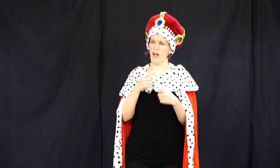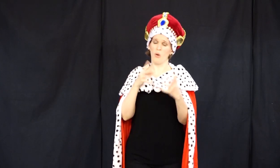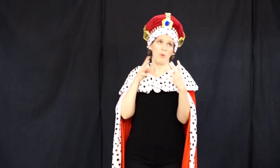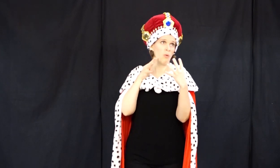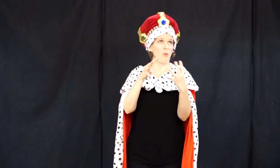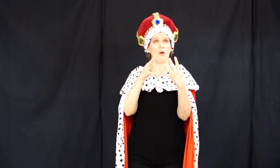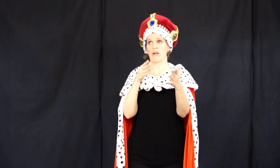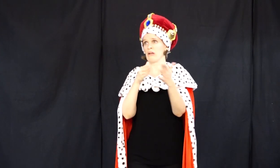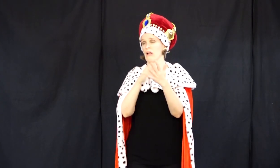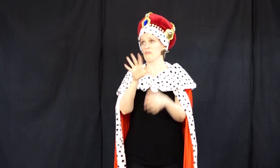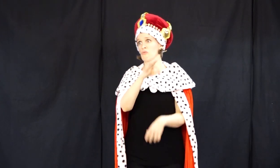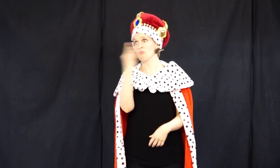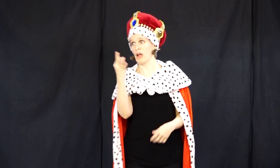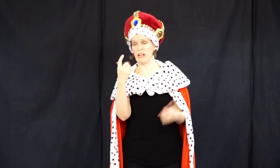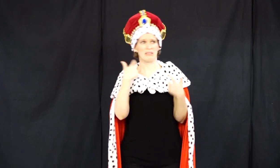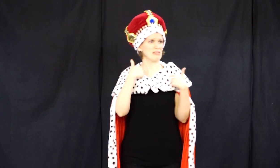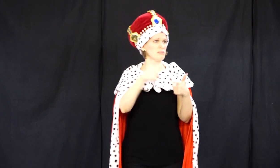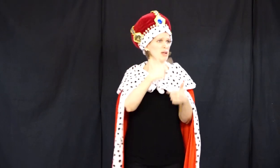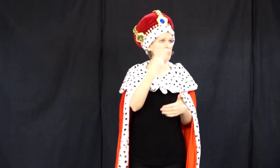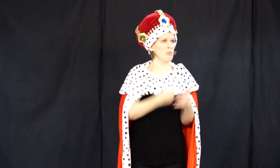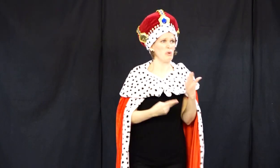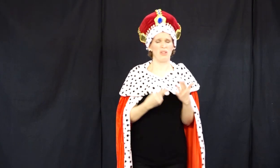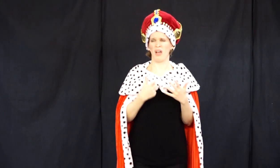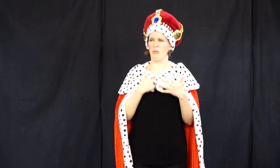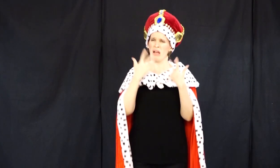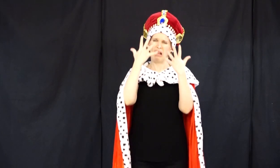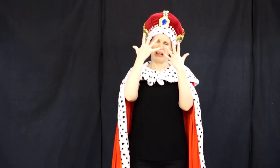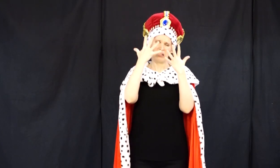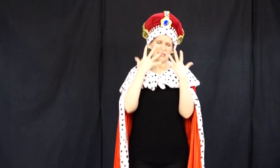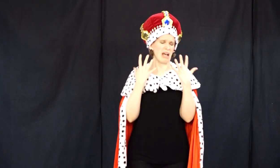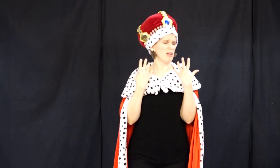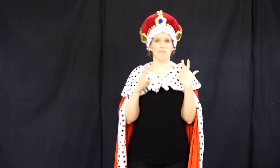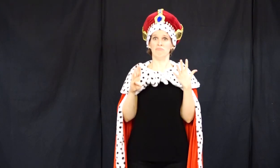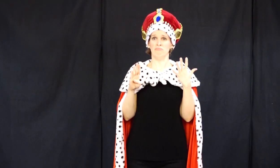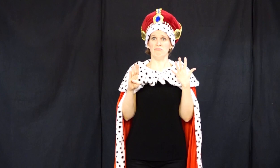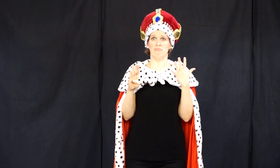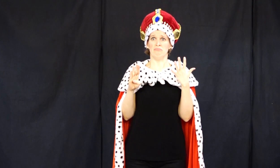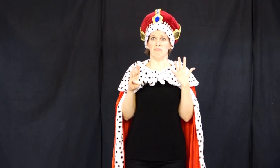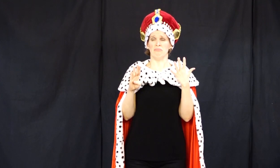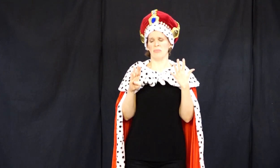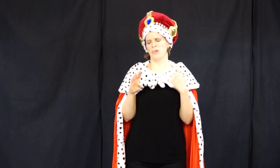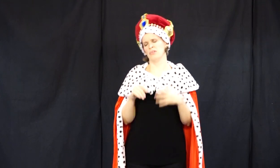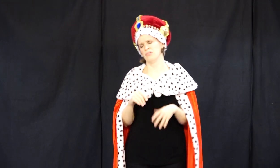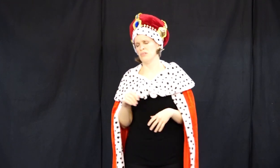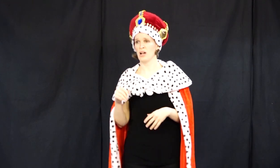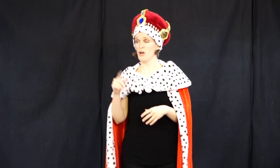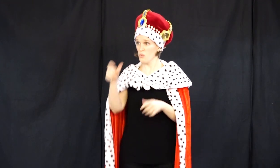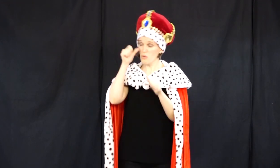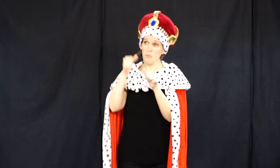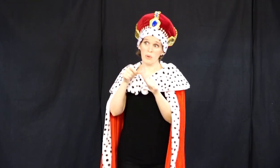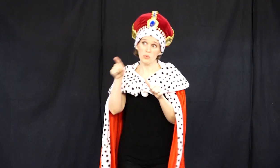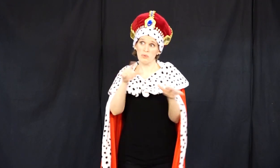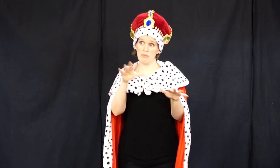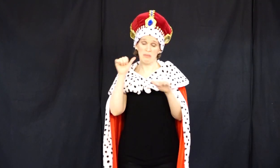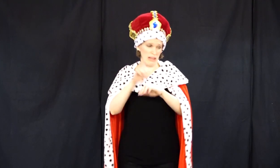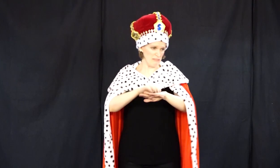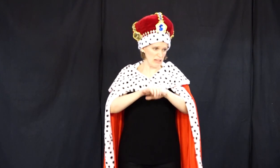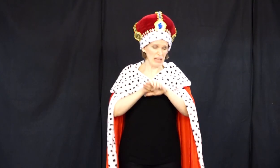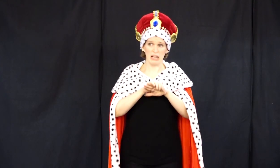with Spain. I'm so blue. I thought that we made an arrangement when